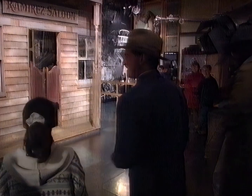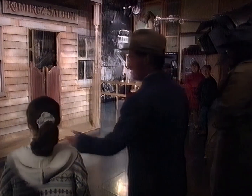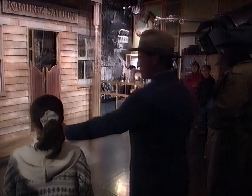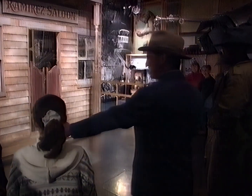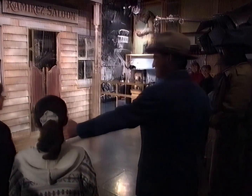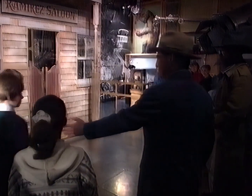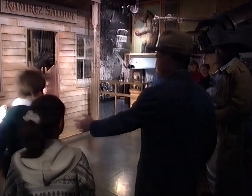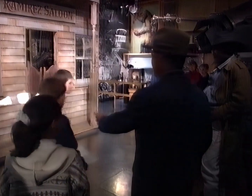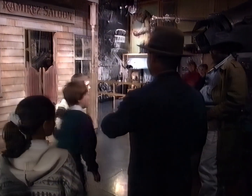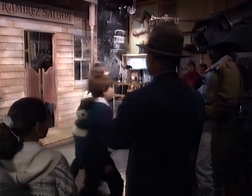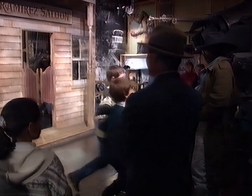And you guys come up to him, say,